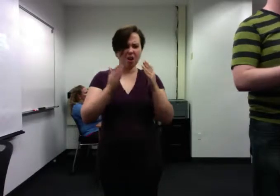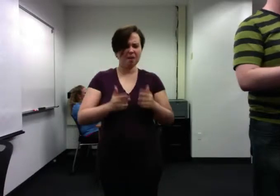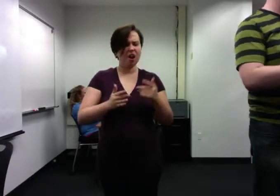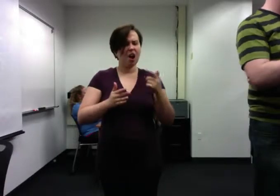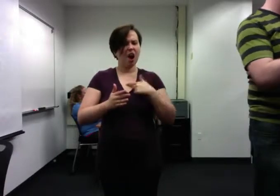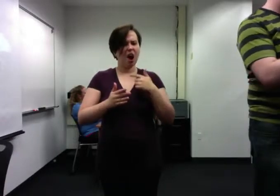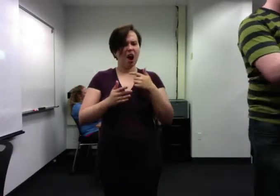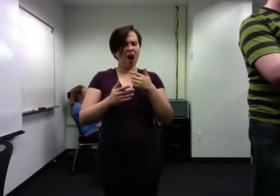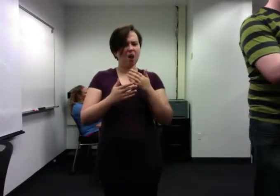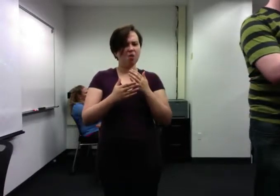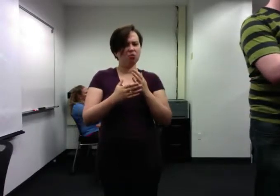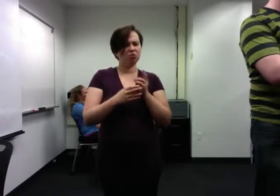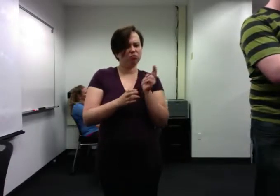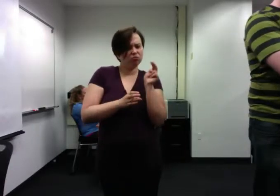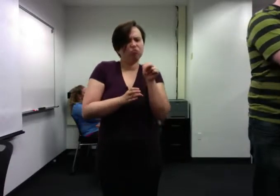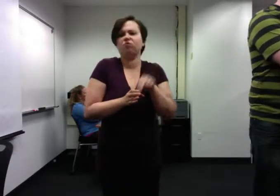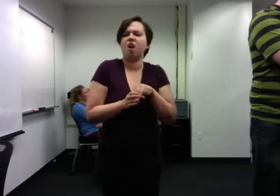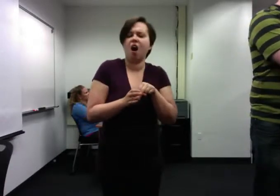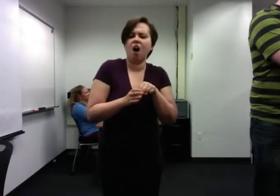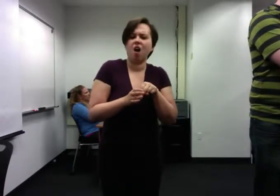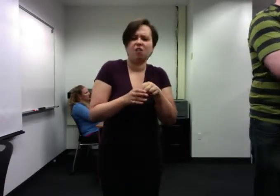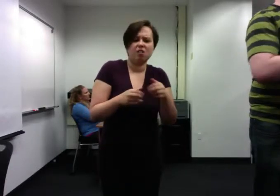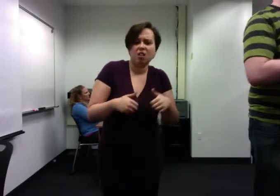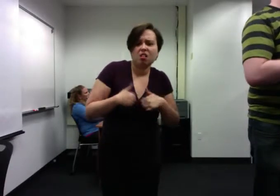there just reflecting. Oh, Leilani smashed her mother.